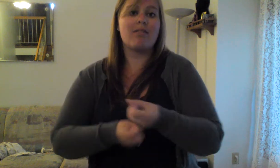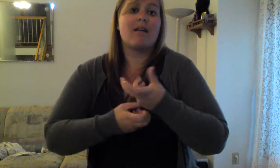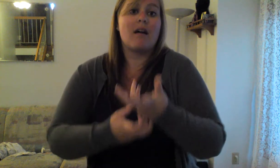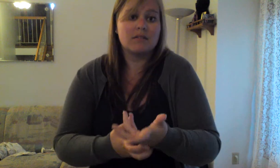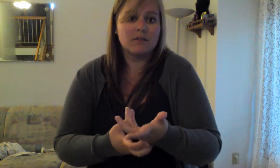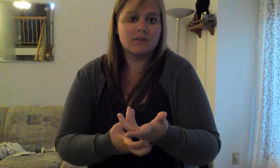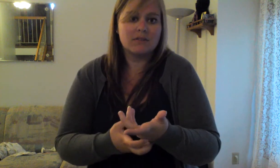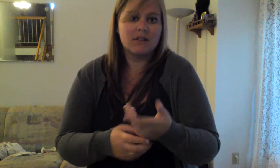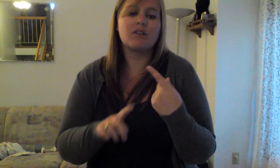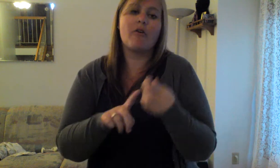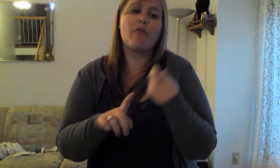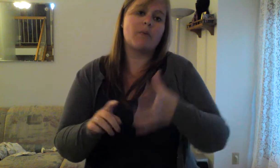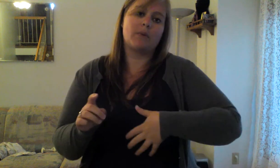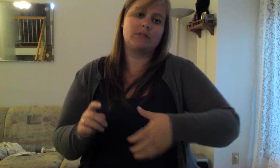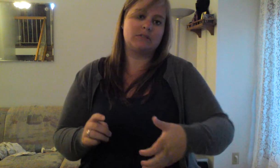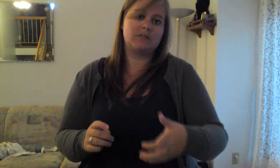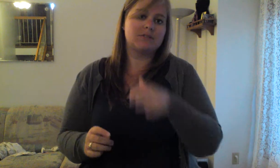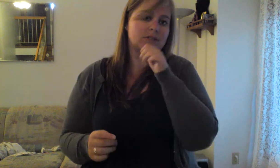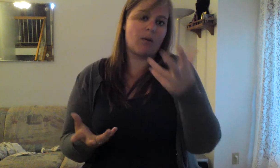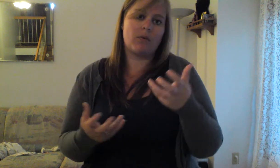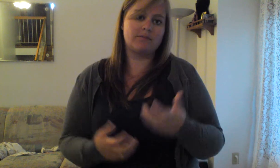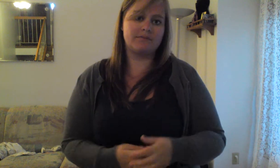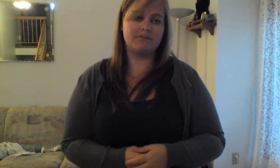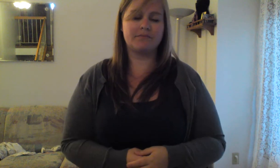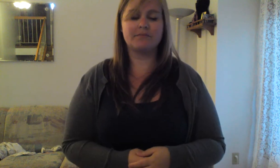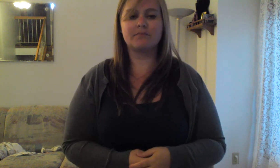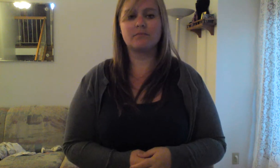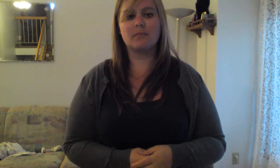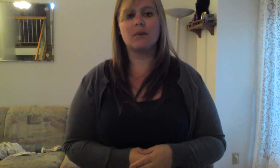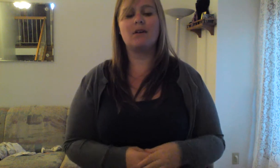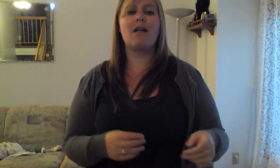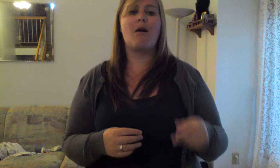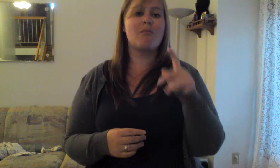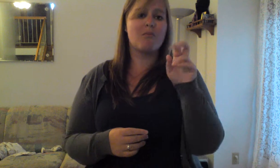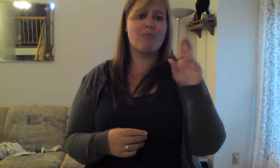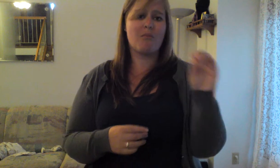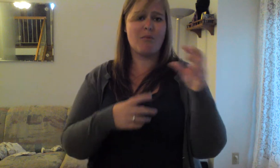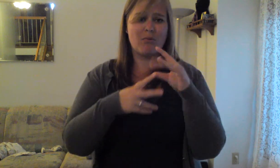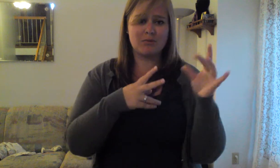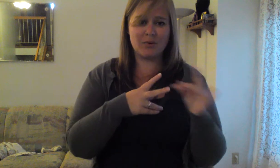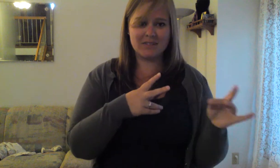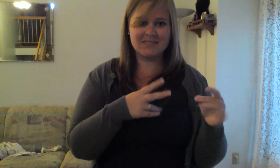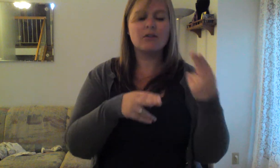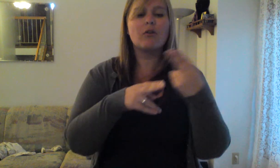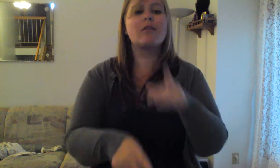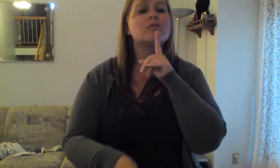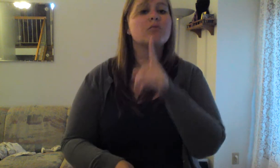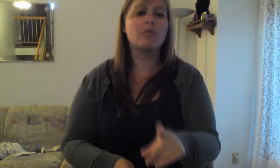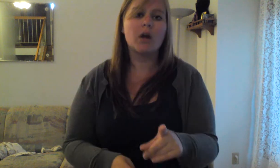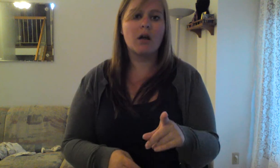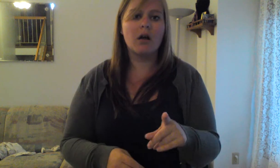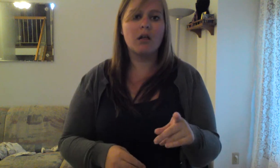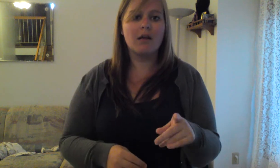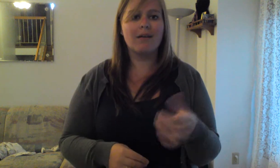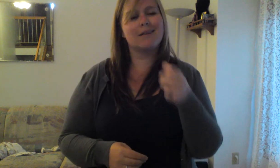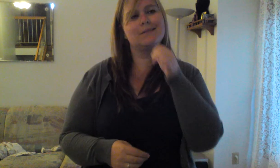from an unwanted pregnancy. Now, this whole thing about pro-choice, come on, y'all. Won't y just call it what it is? Don't try to tell me that it's the choice for equal